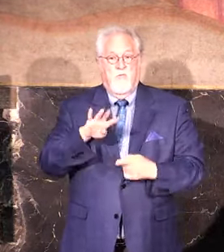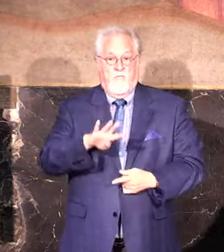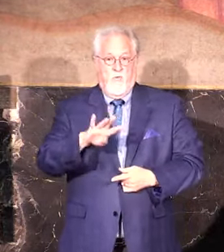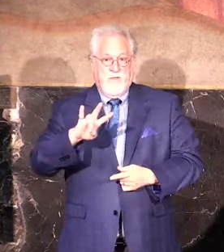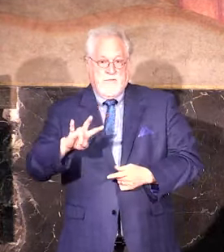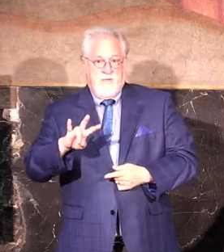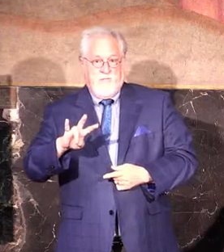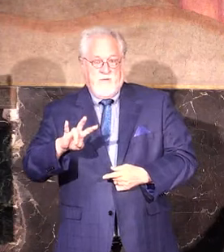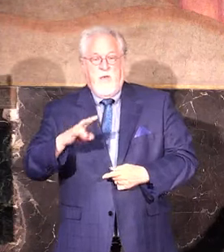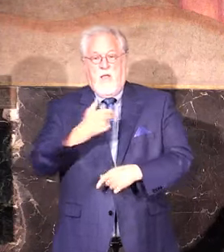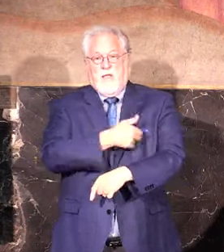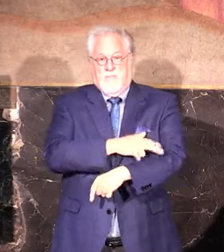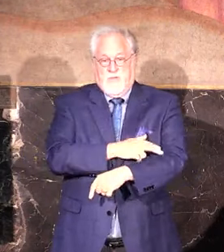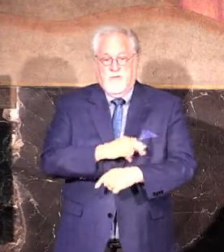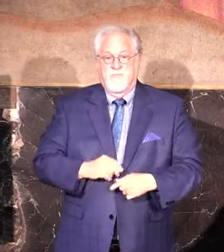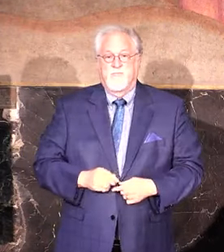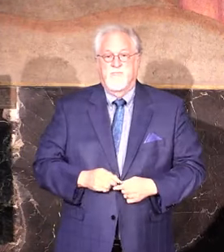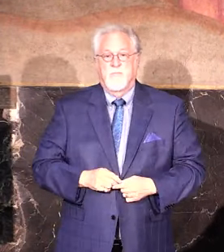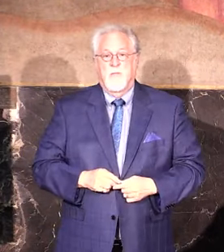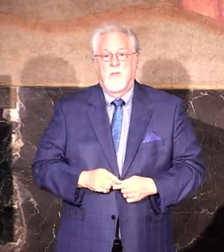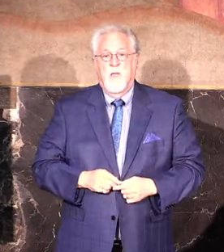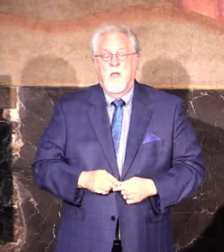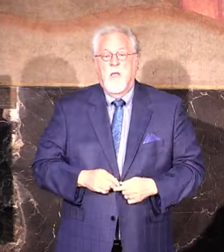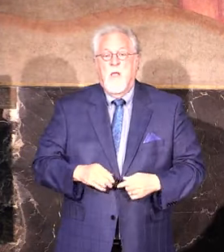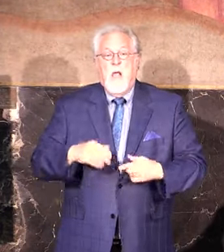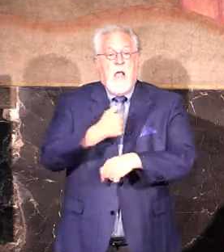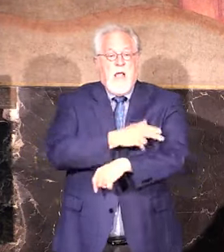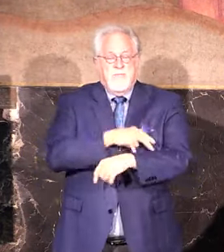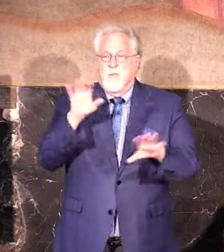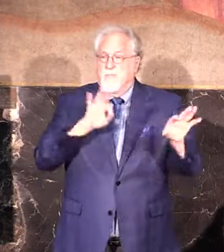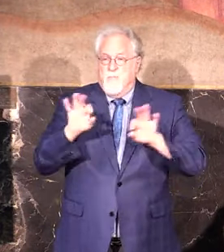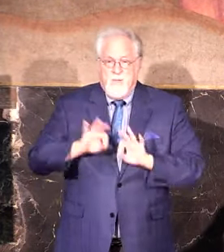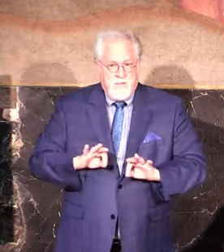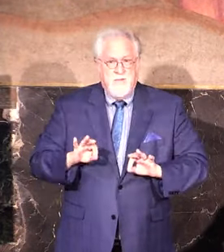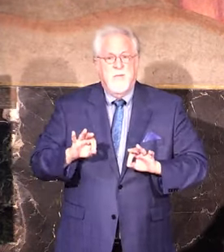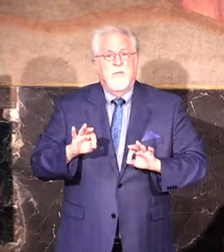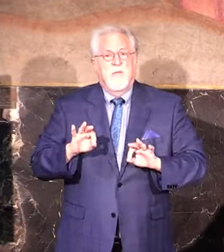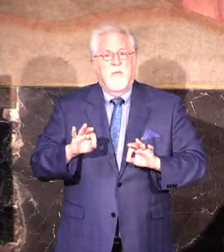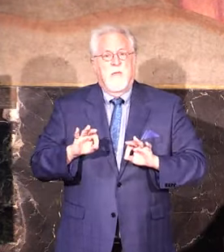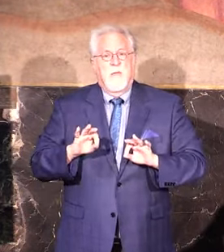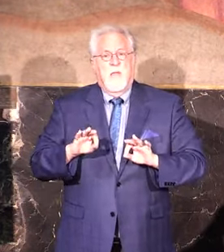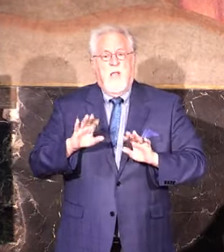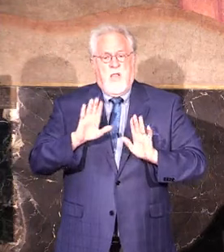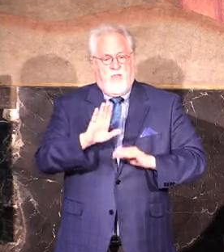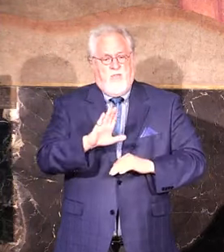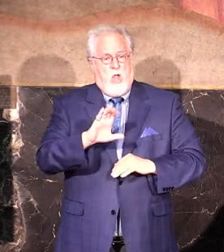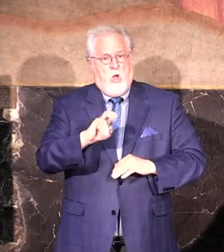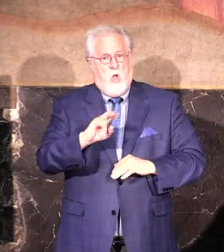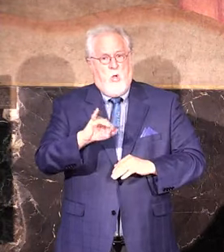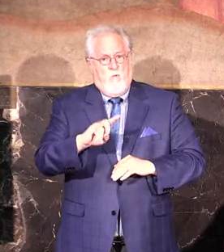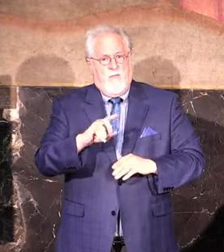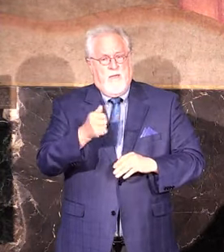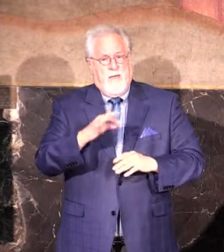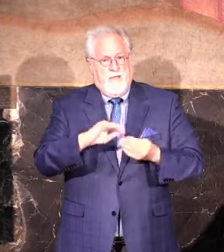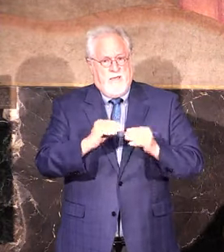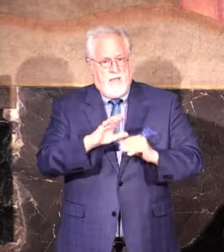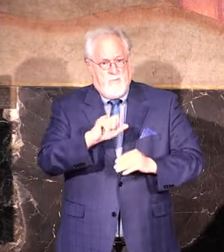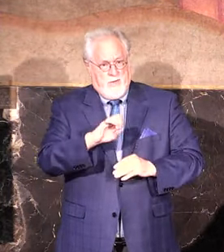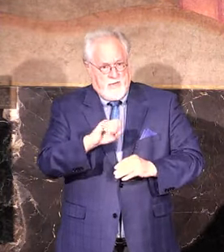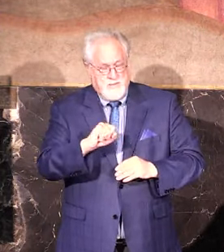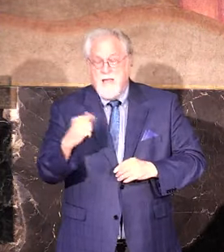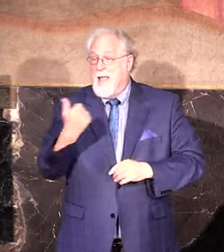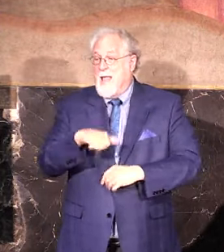47 hospitals. The hospitals are selected based on their COVID-19 caseload. Any hospital